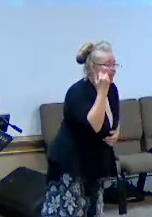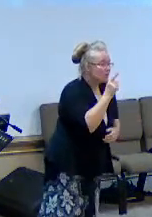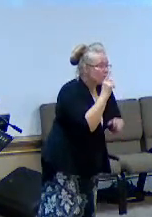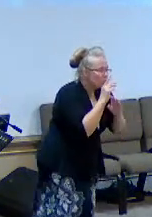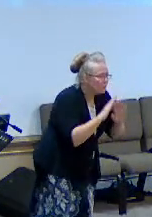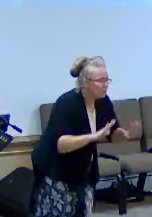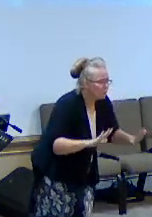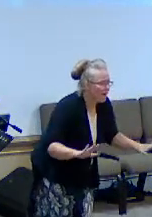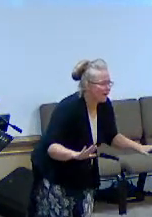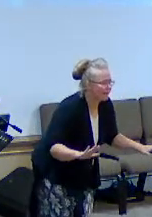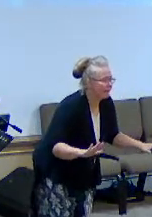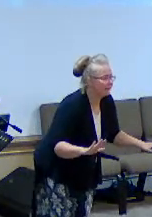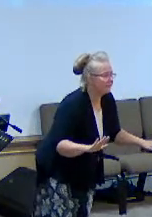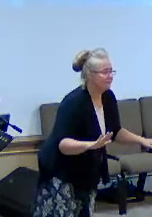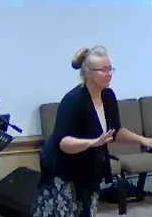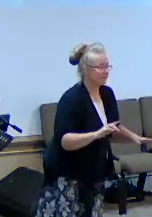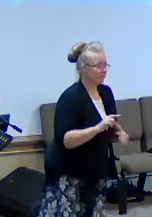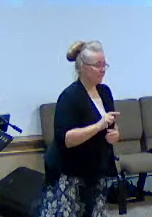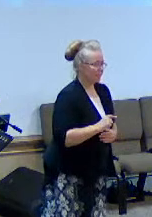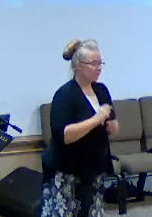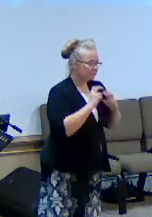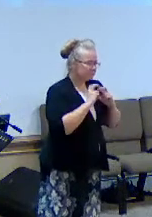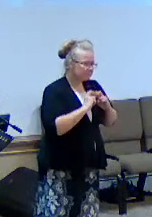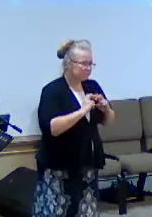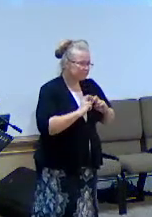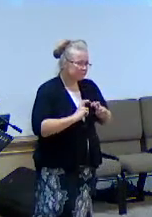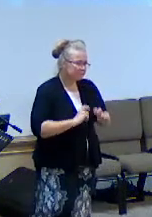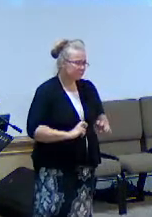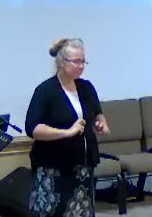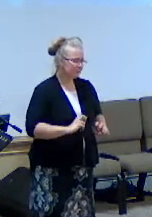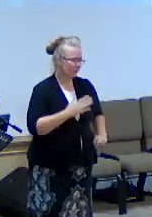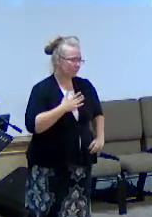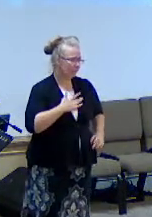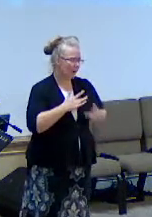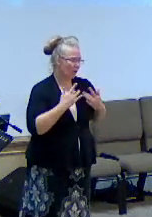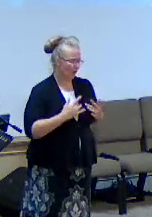quiet, then I can get them to reflect on their heart.